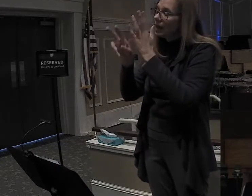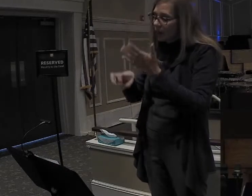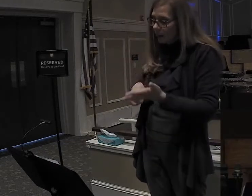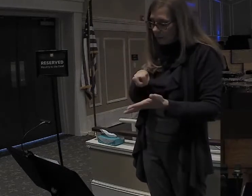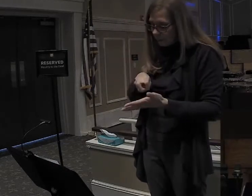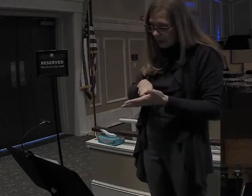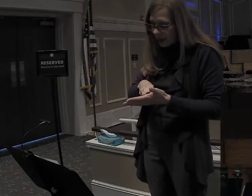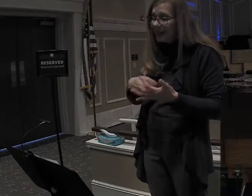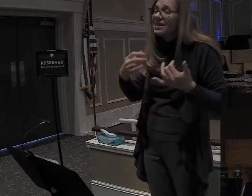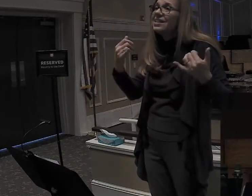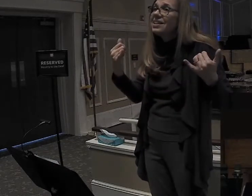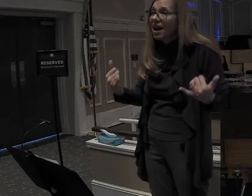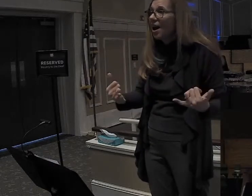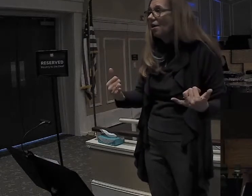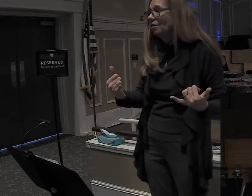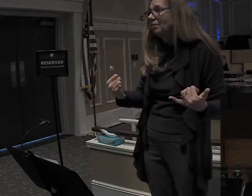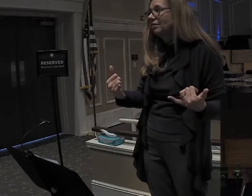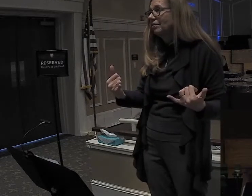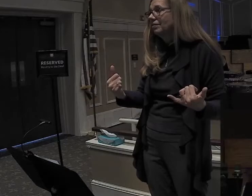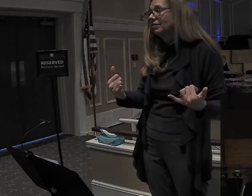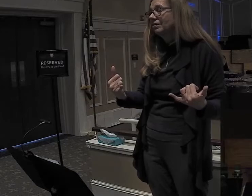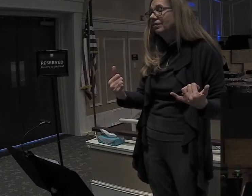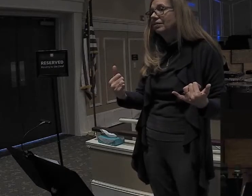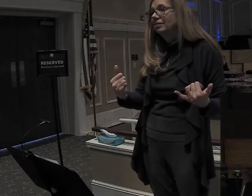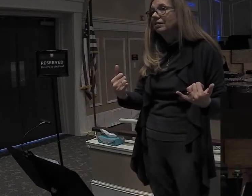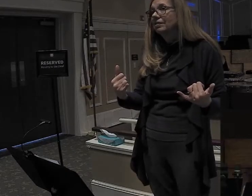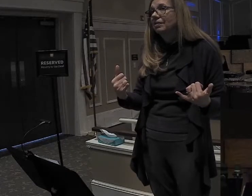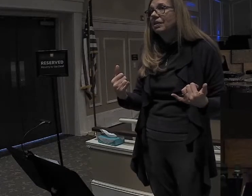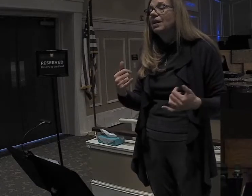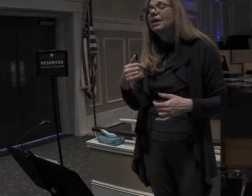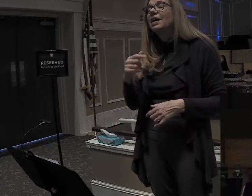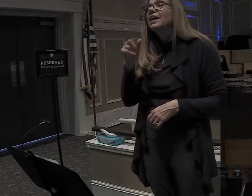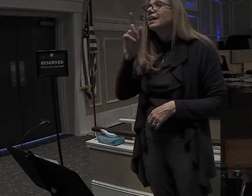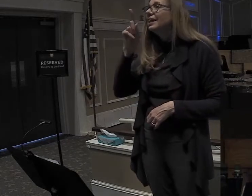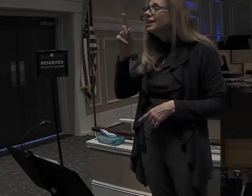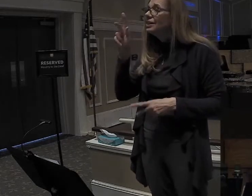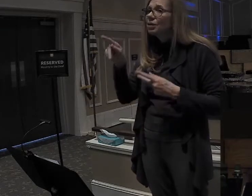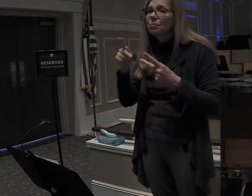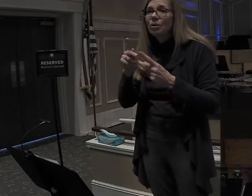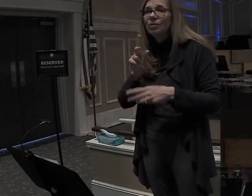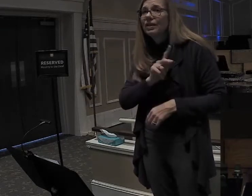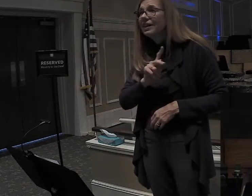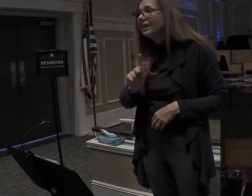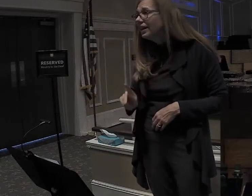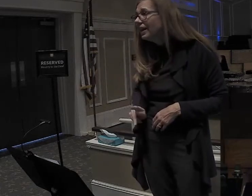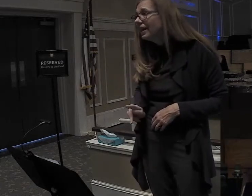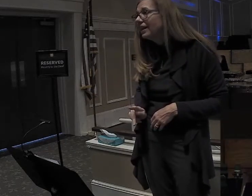to Christ, and I can tell you this today. He's a perfect king.